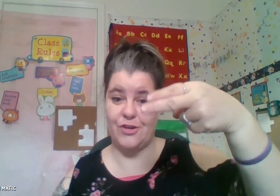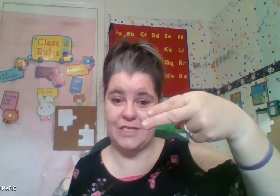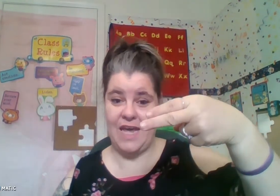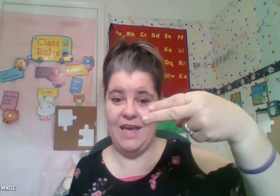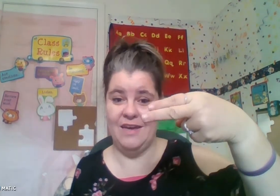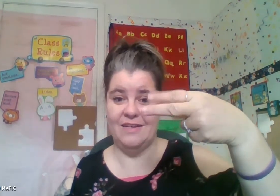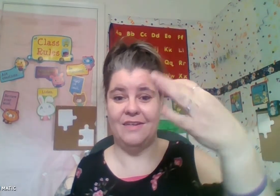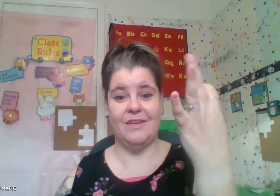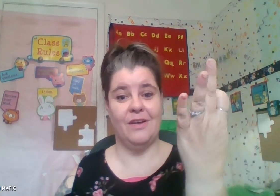Thursday,